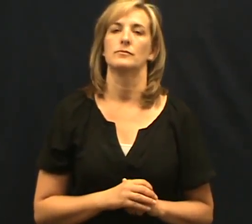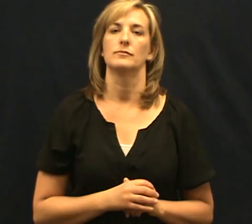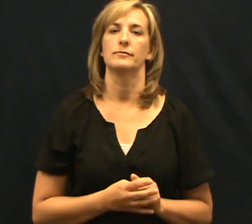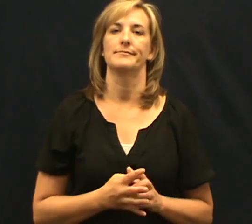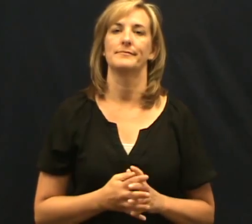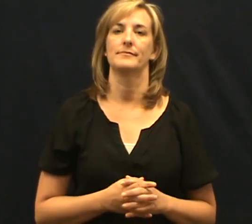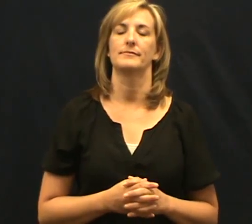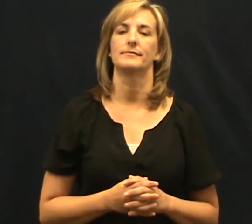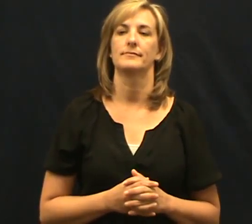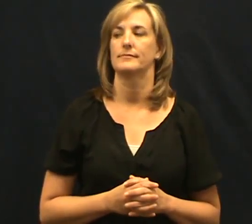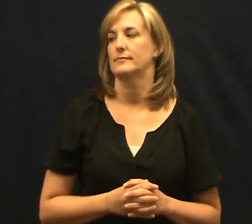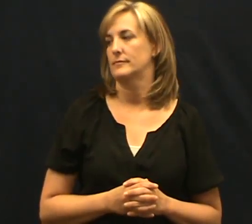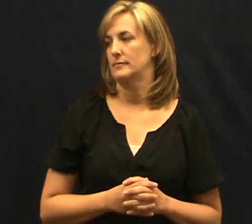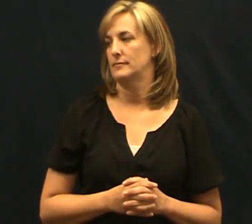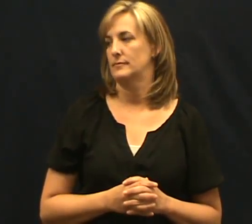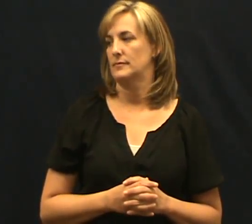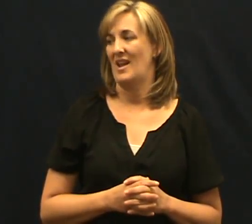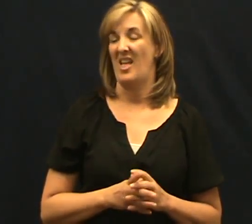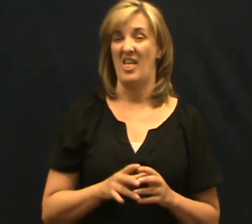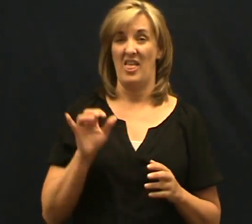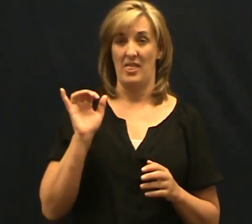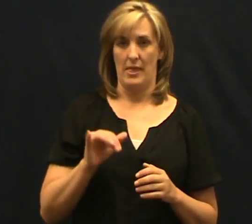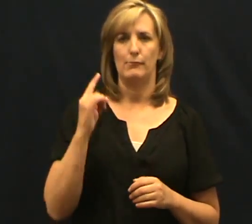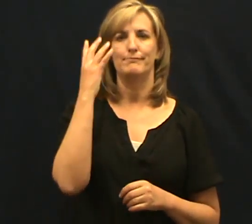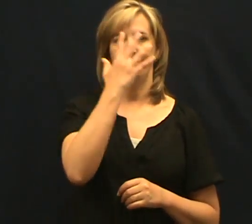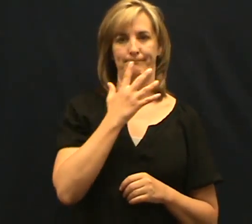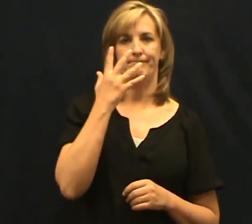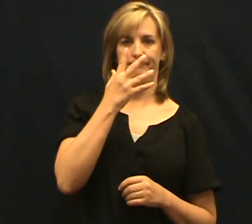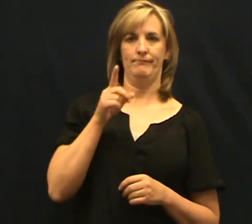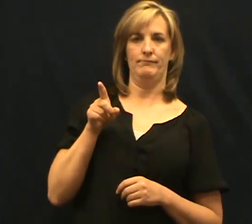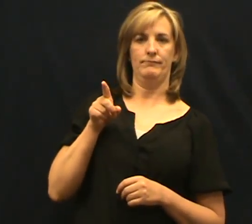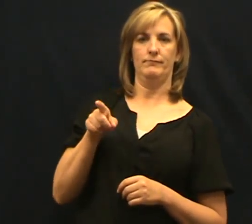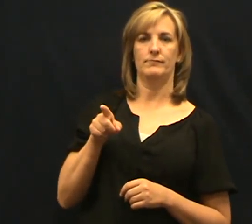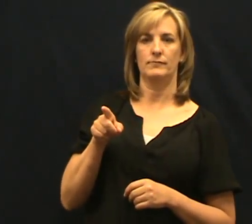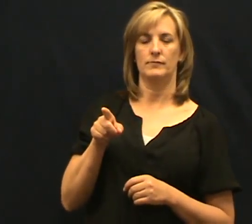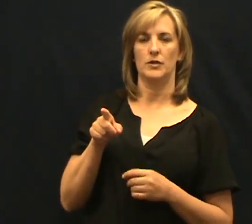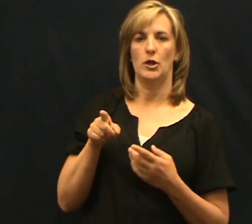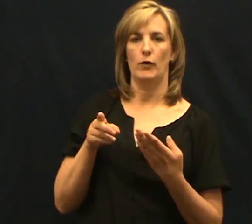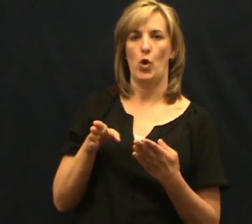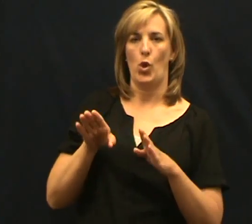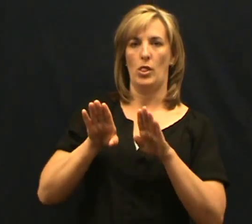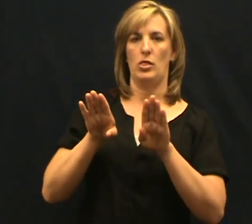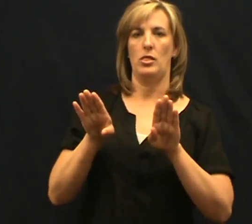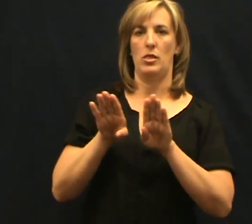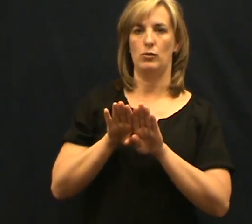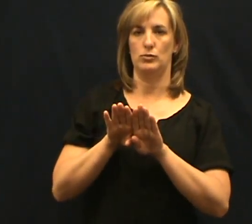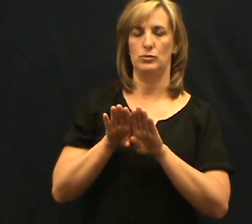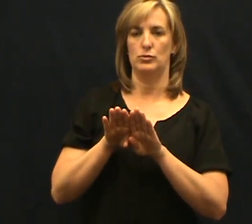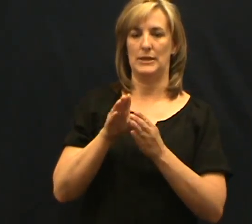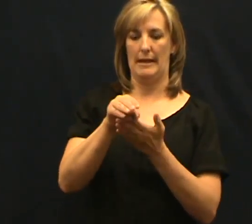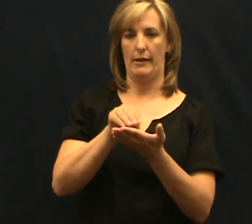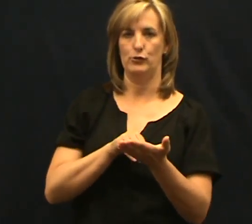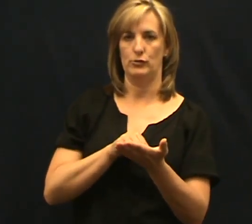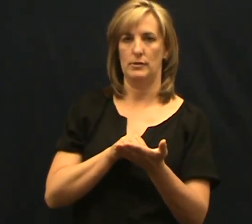So this is what our closing entry would look like for the Pizza Aroma adjusted trial balance. Notice we debit